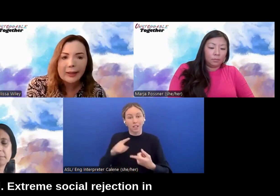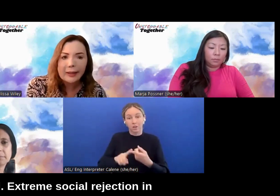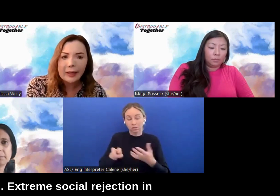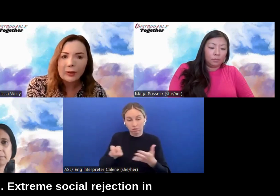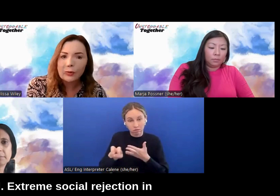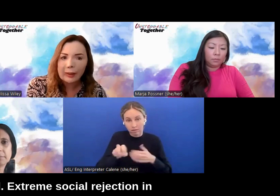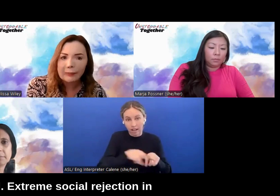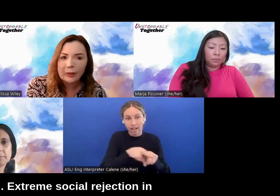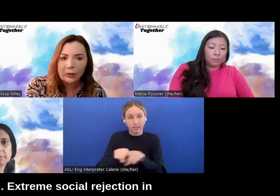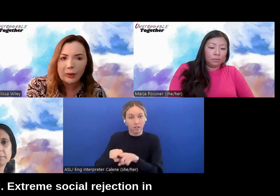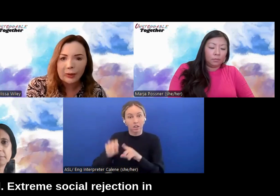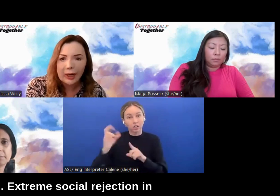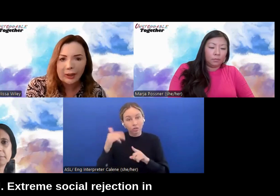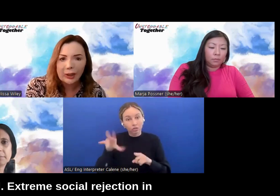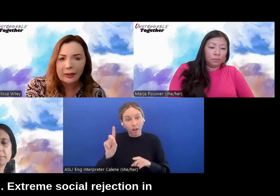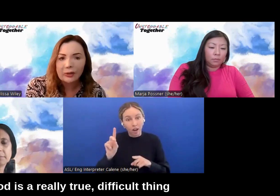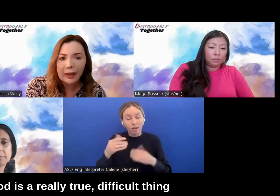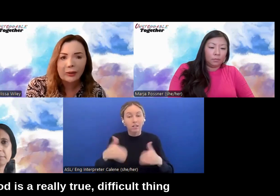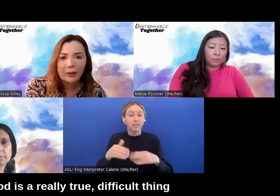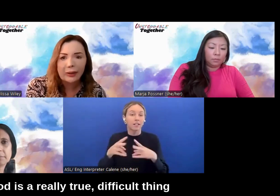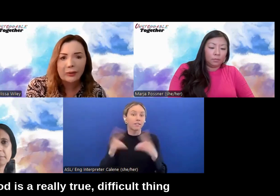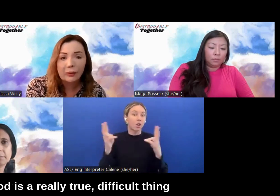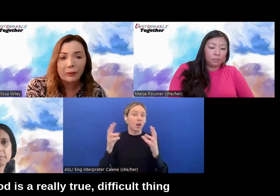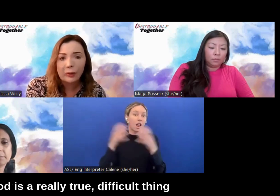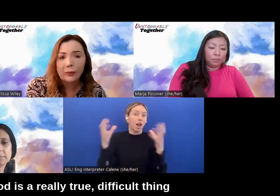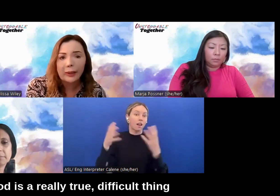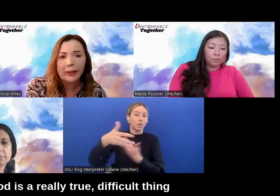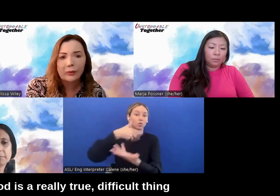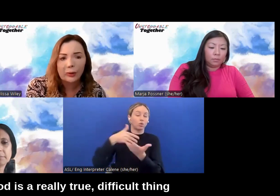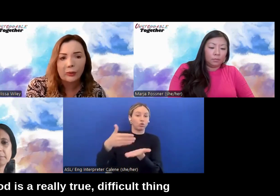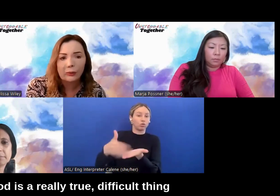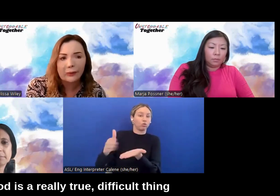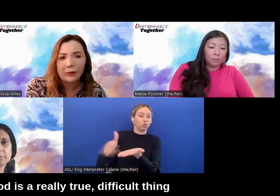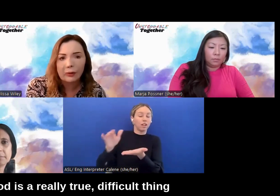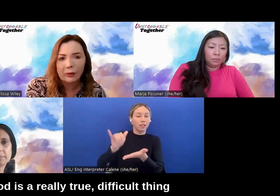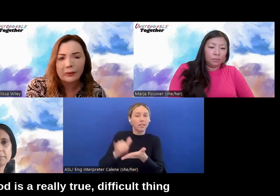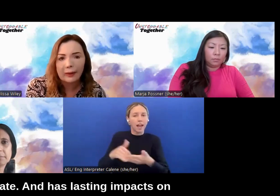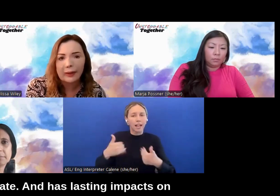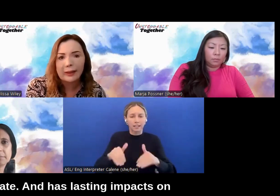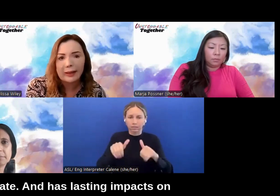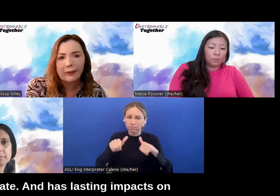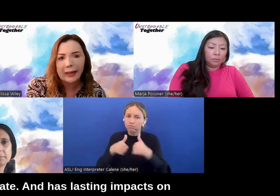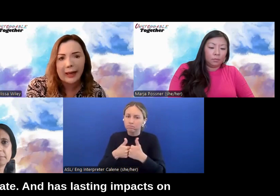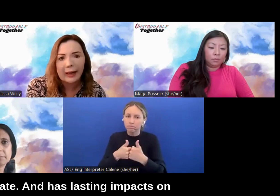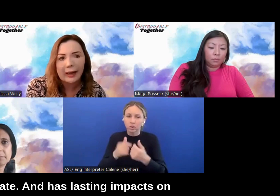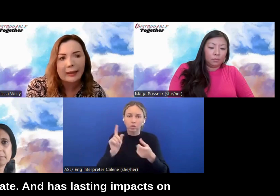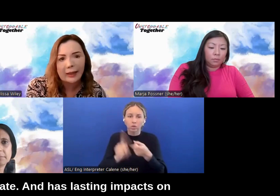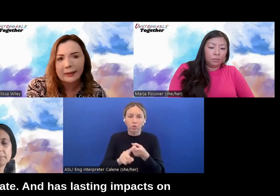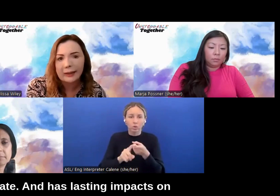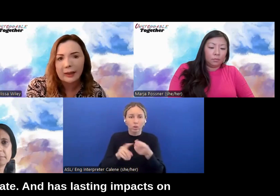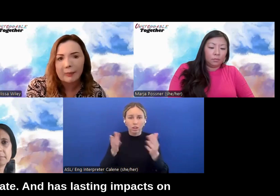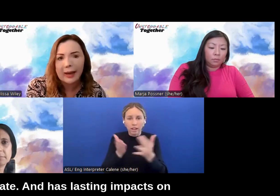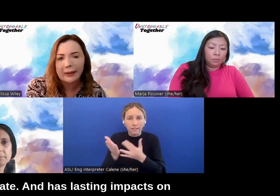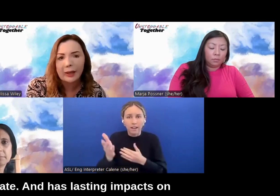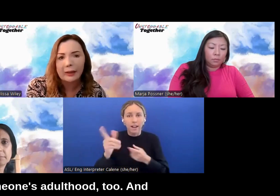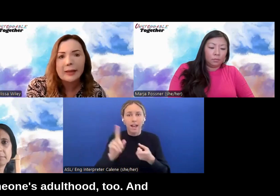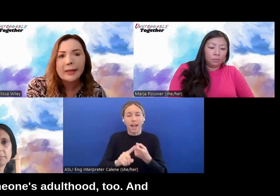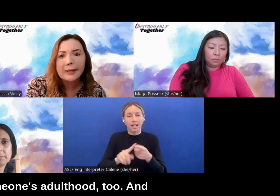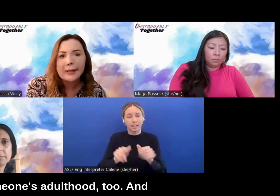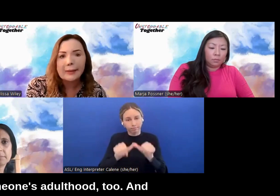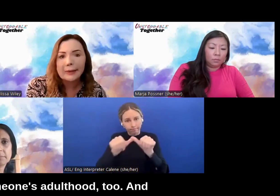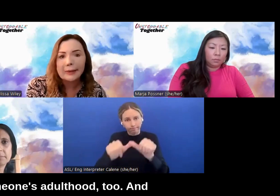child. Extreme social rejection in childhood is a really true difficult thing to navigate, and it has lasting impacts